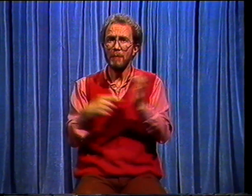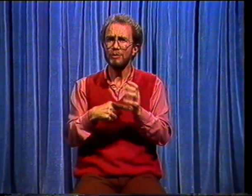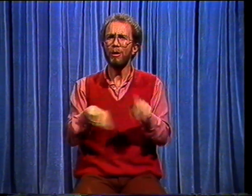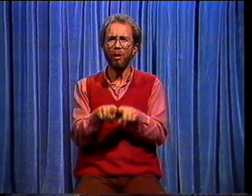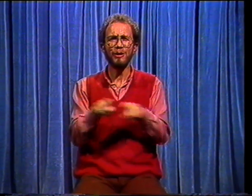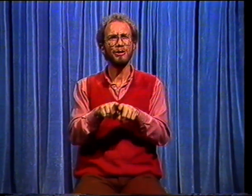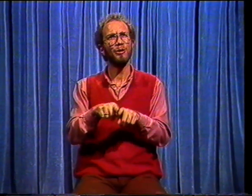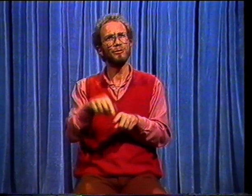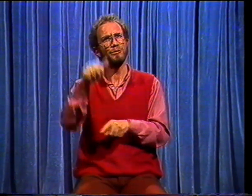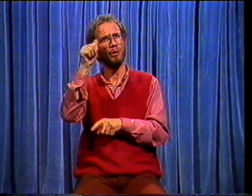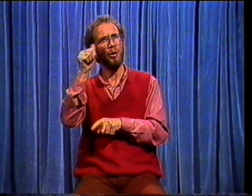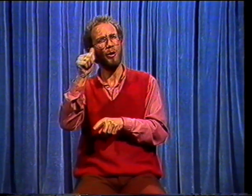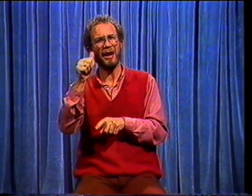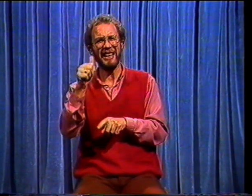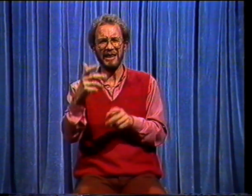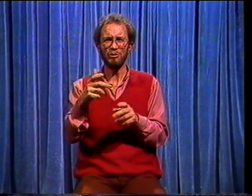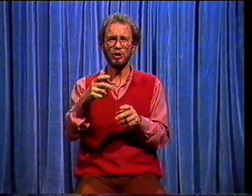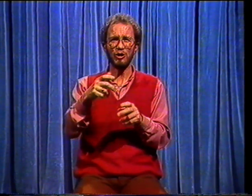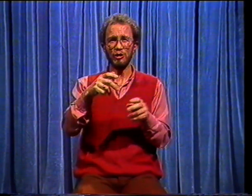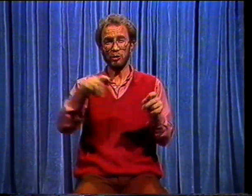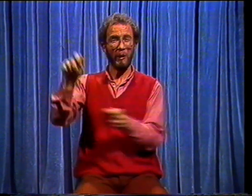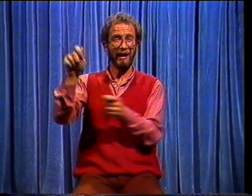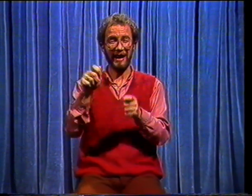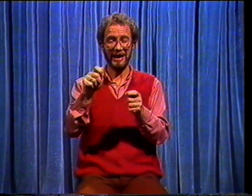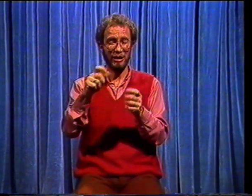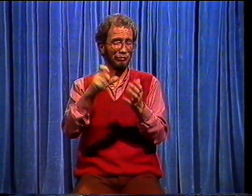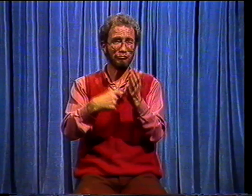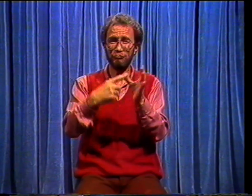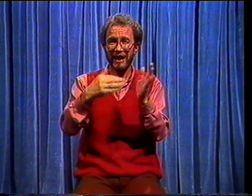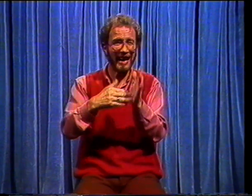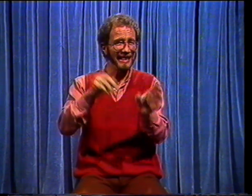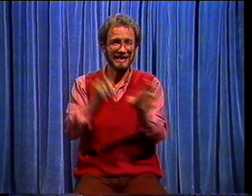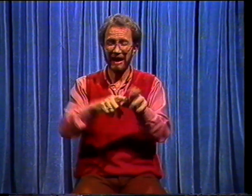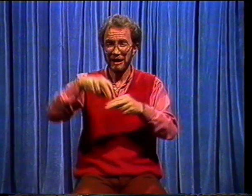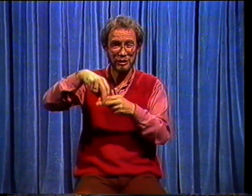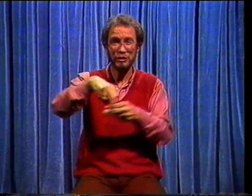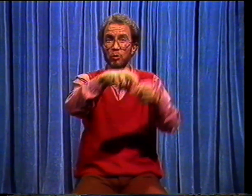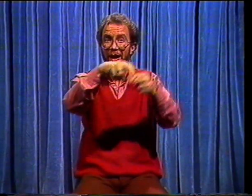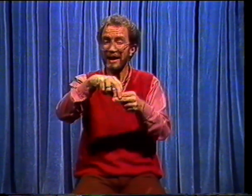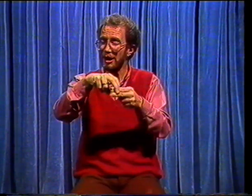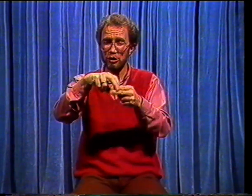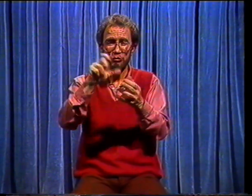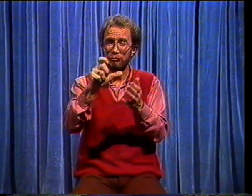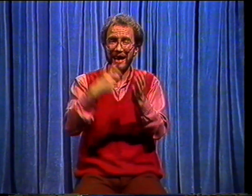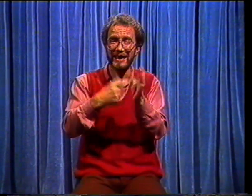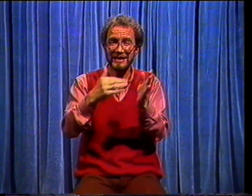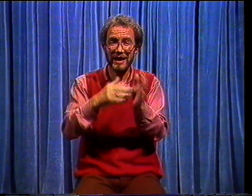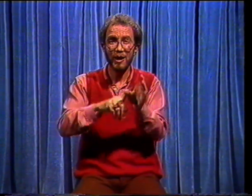But we also know that it was swinging in a crazy way. It